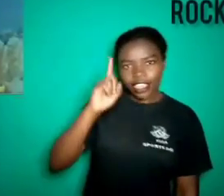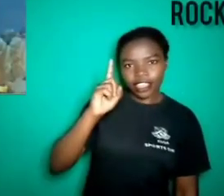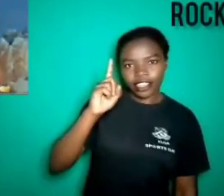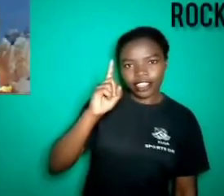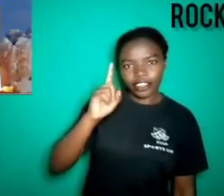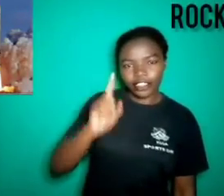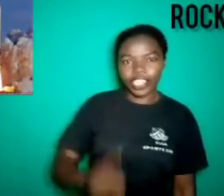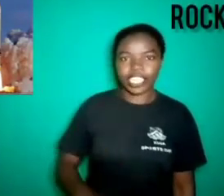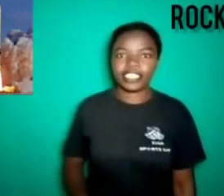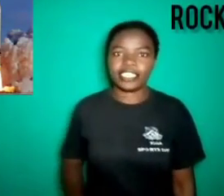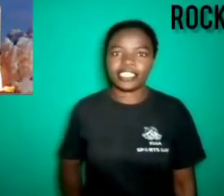rocket.